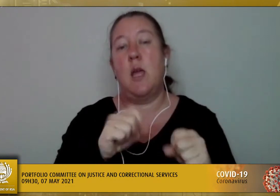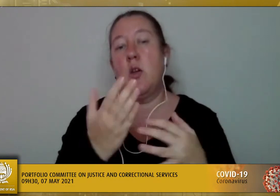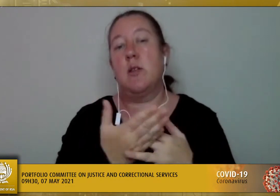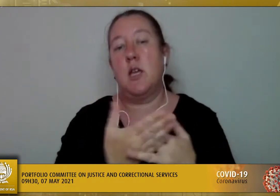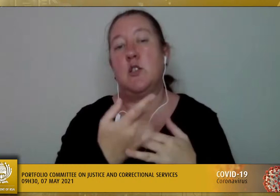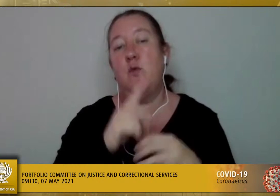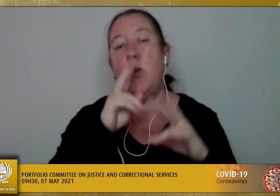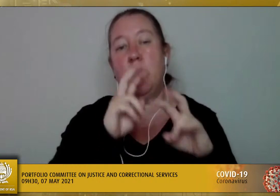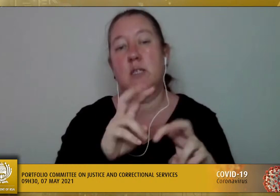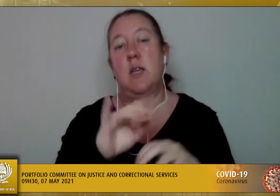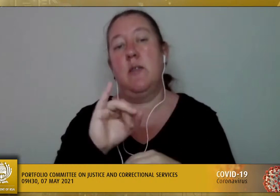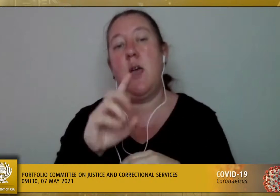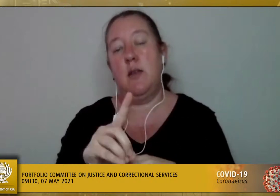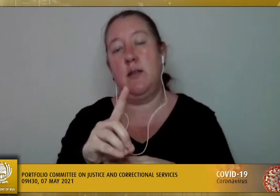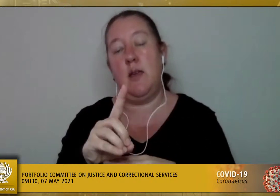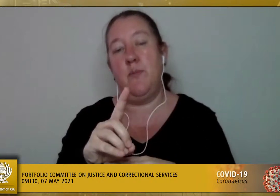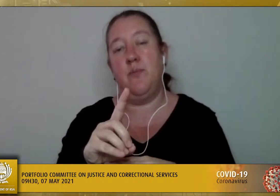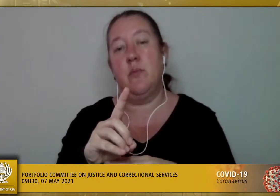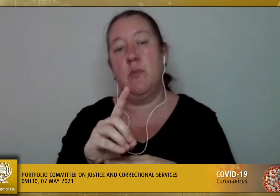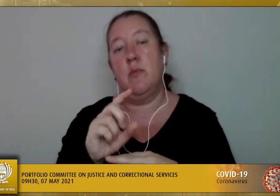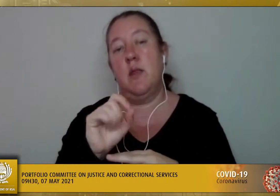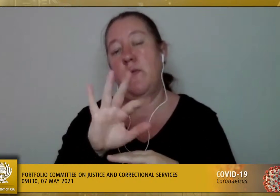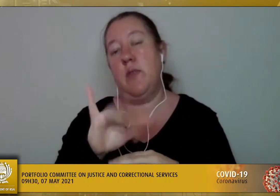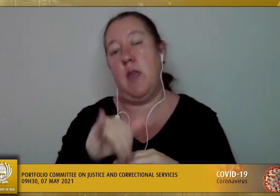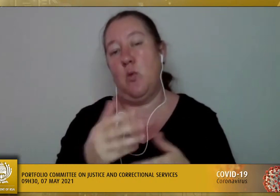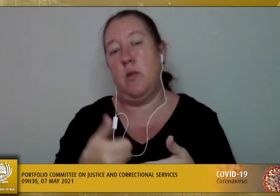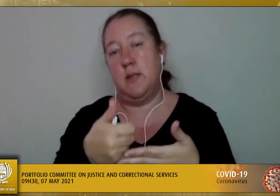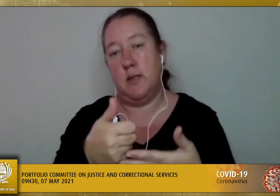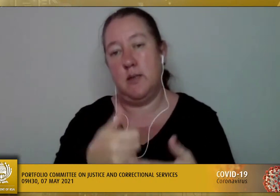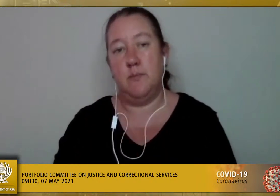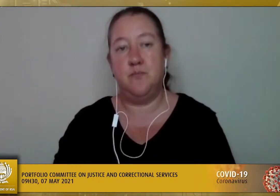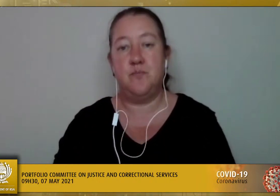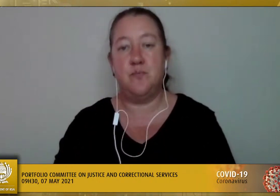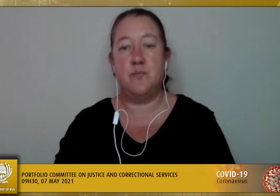investigation in the ID and if that will assist